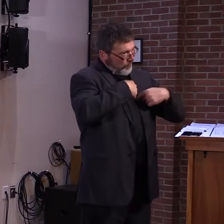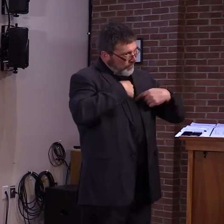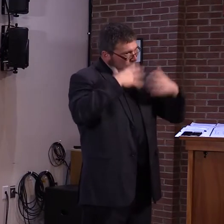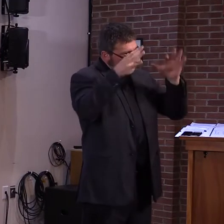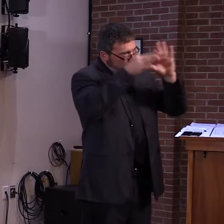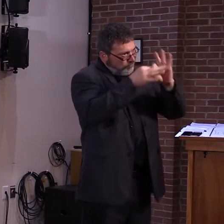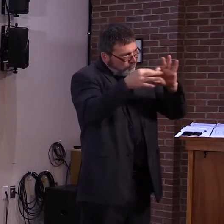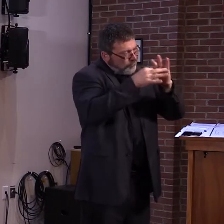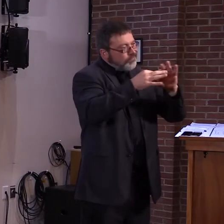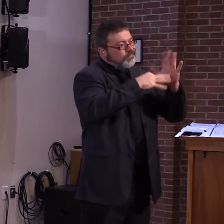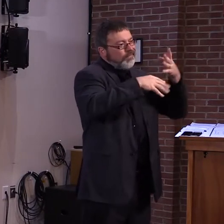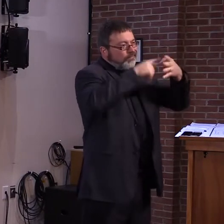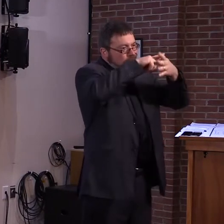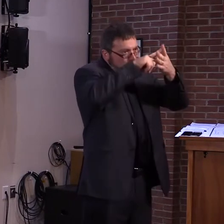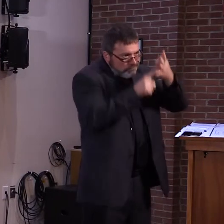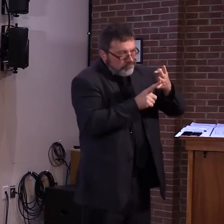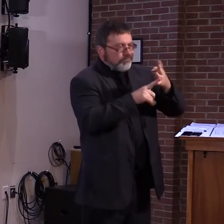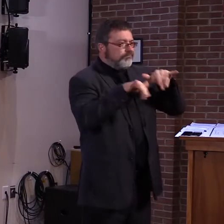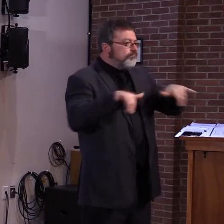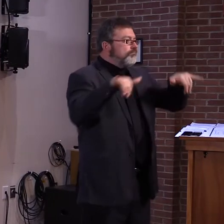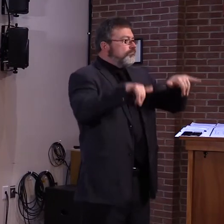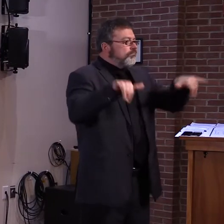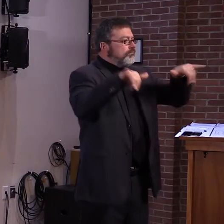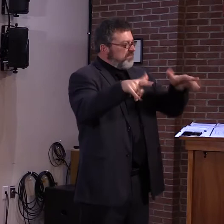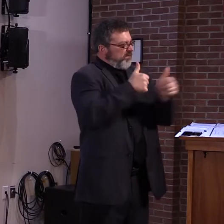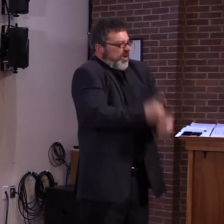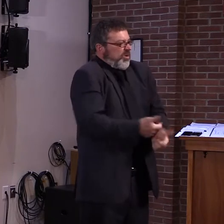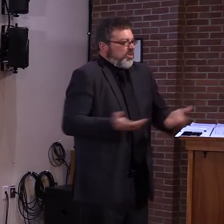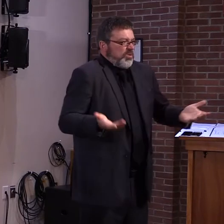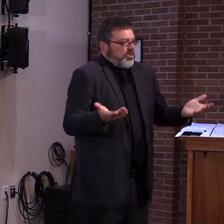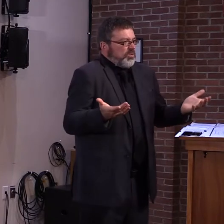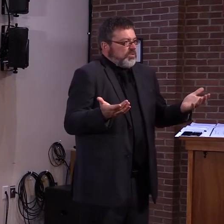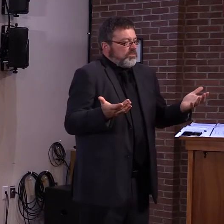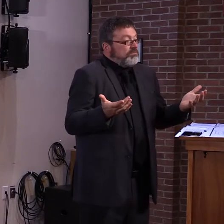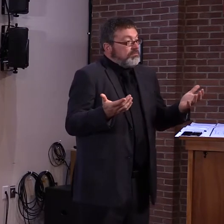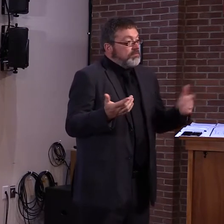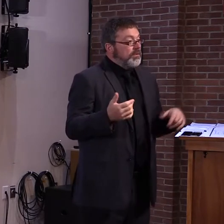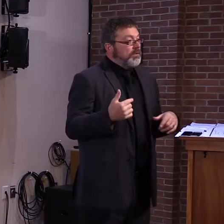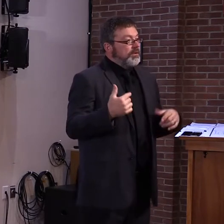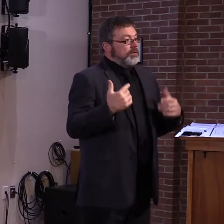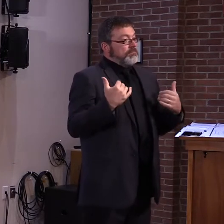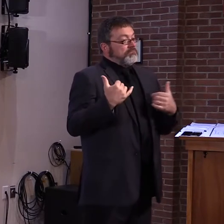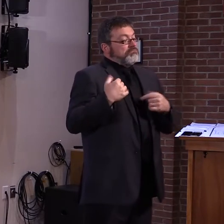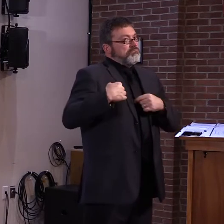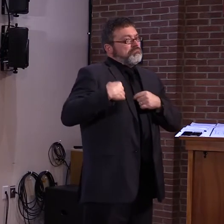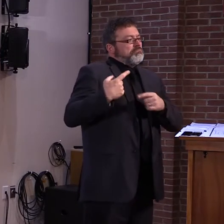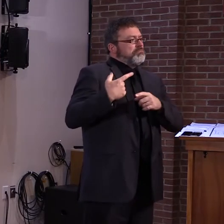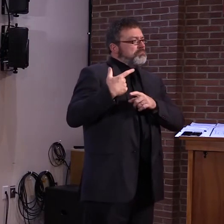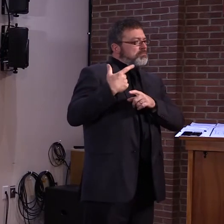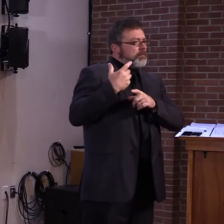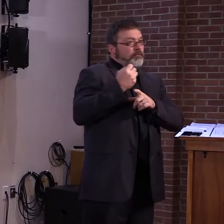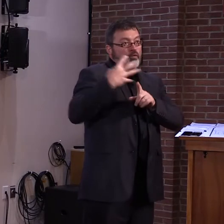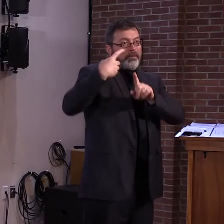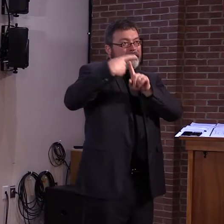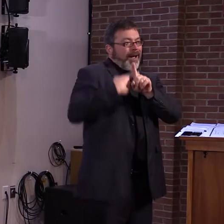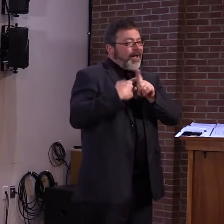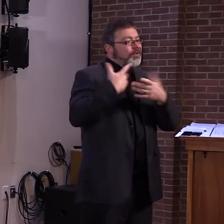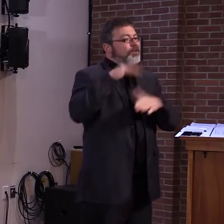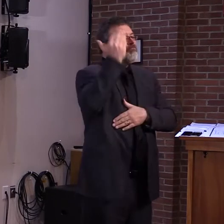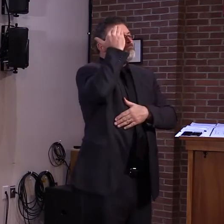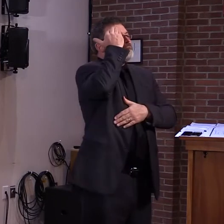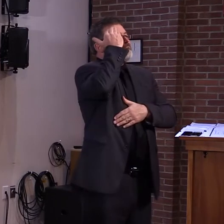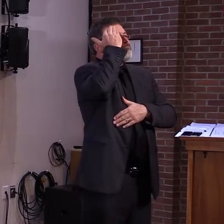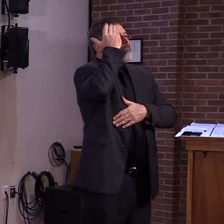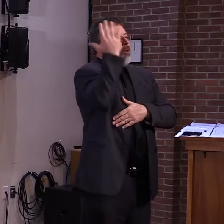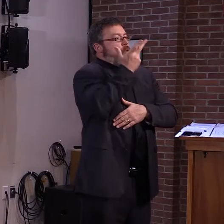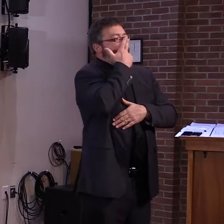sort of operations and the fact that we have experience in doing this. So I'm pretty confident that